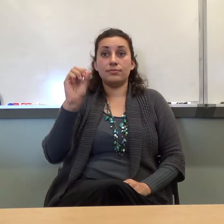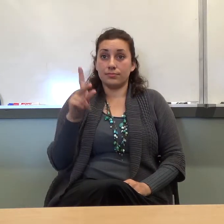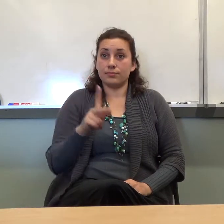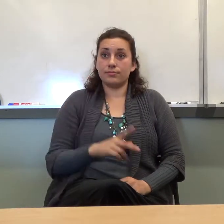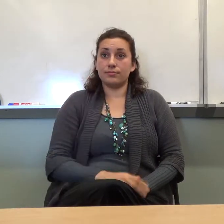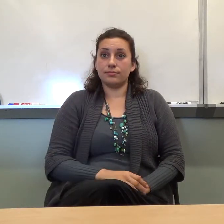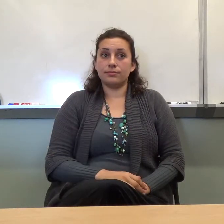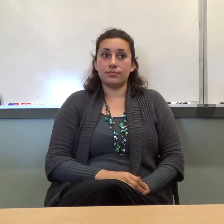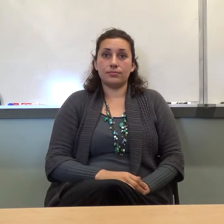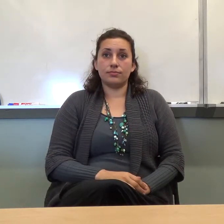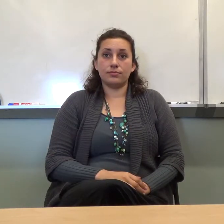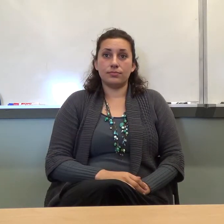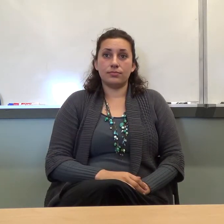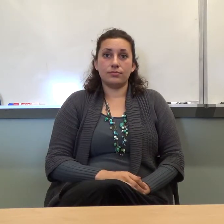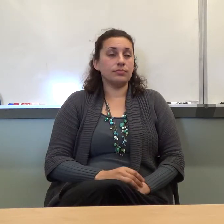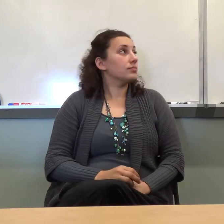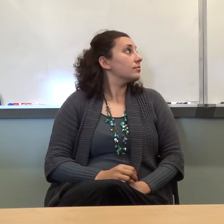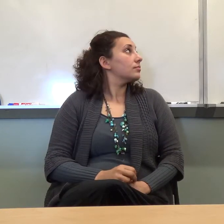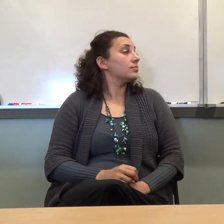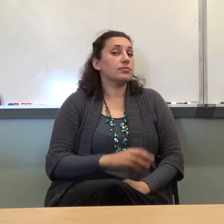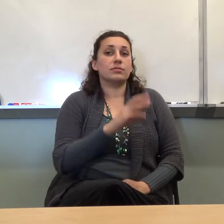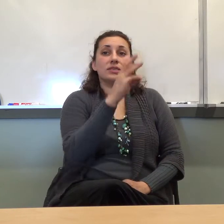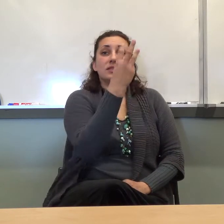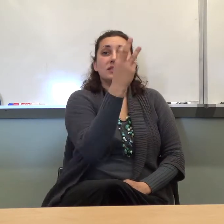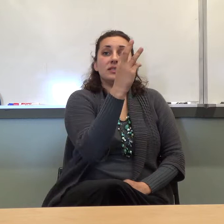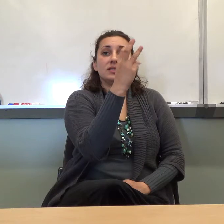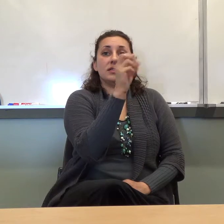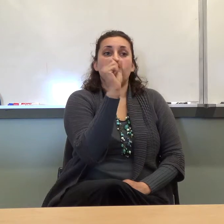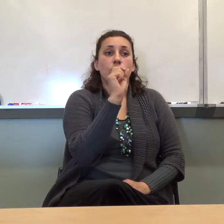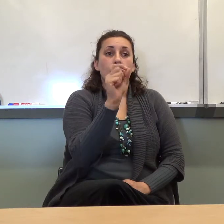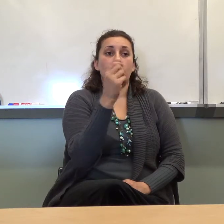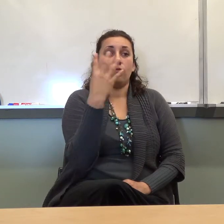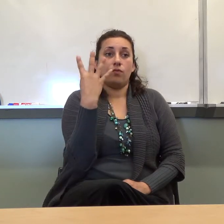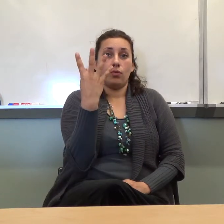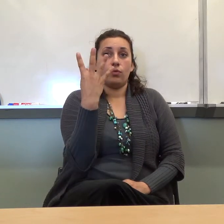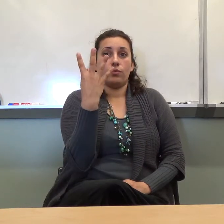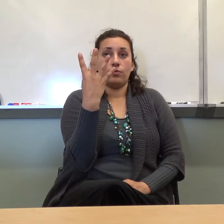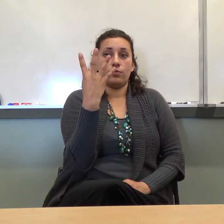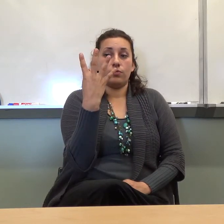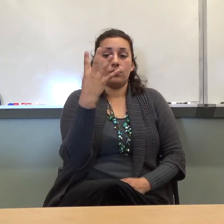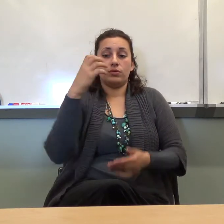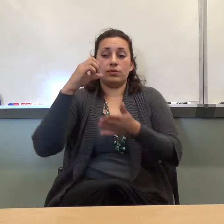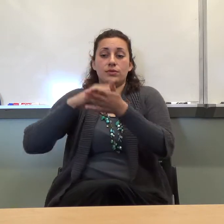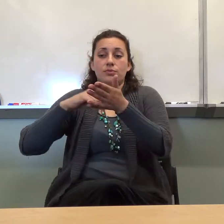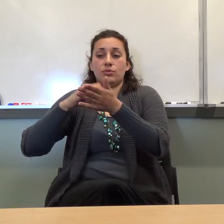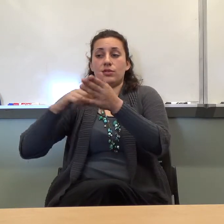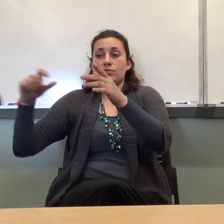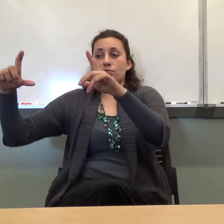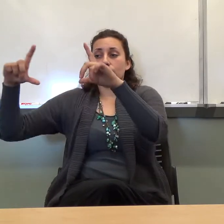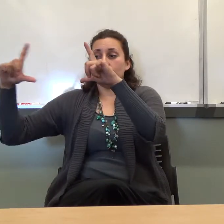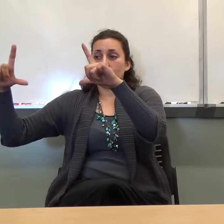this. 16.4 subtract in parentheses 6.7